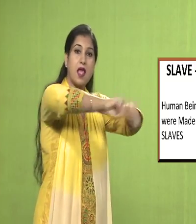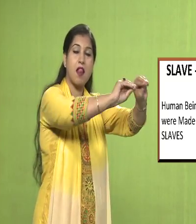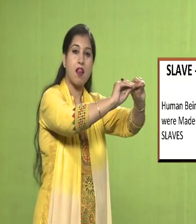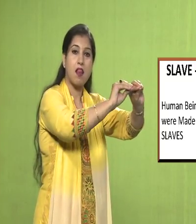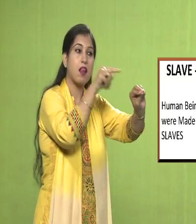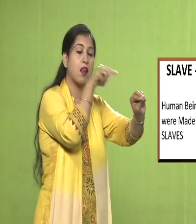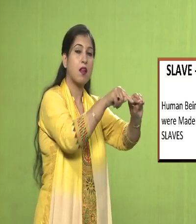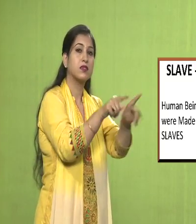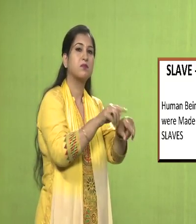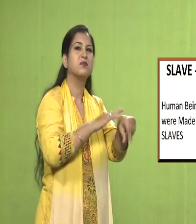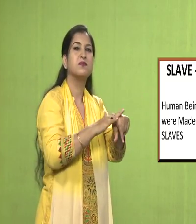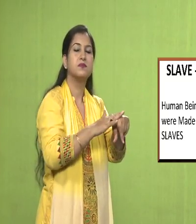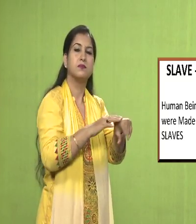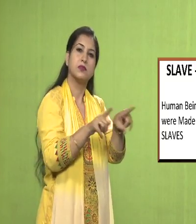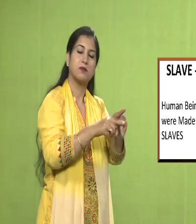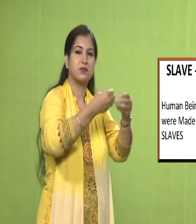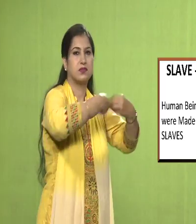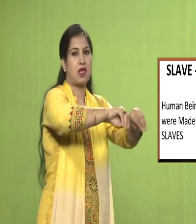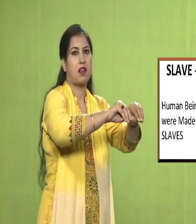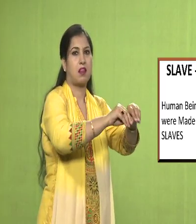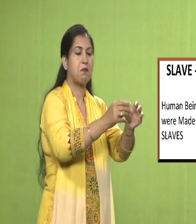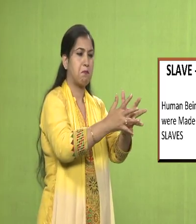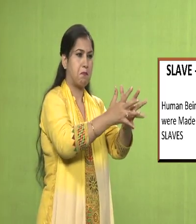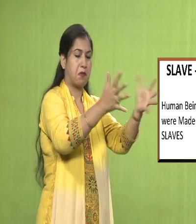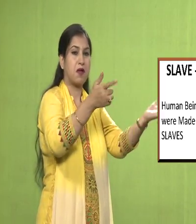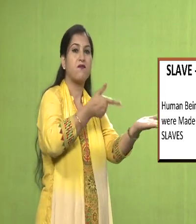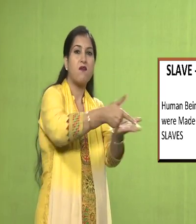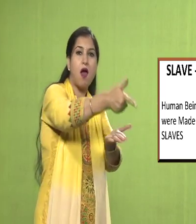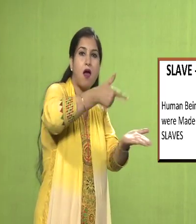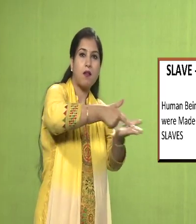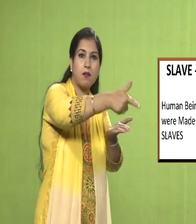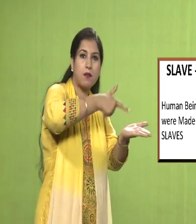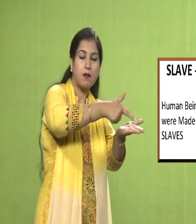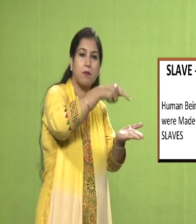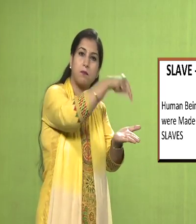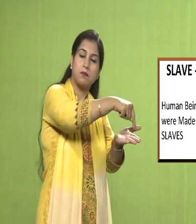slaves on big farms in North America.